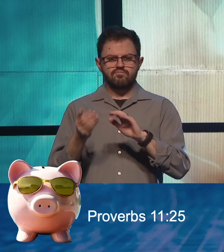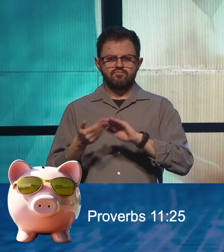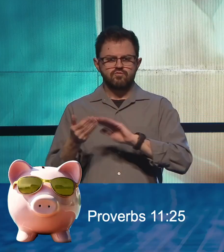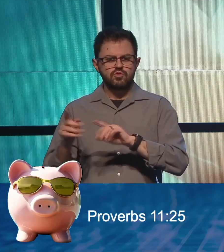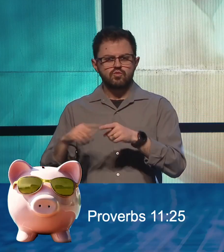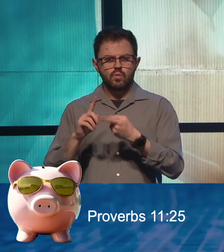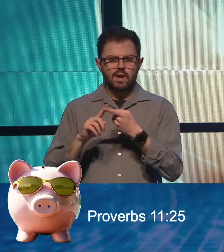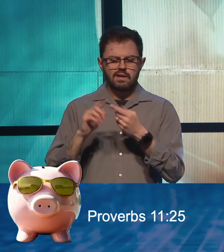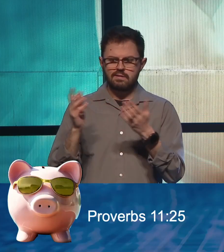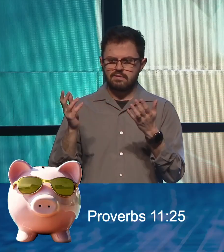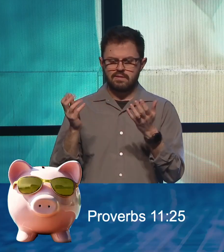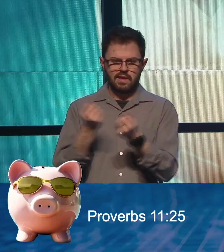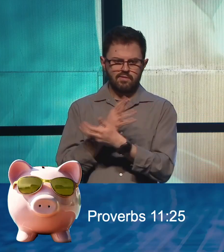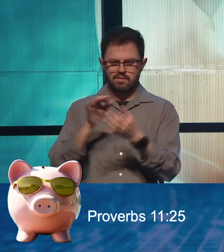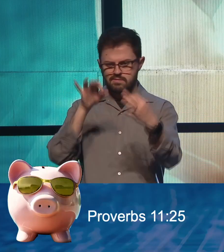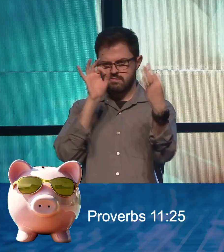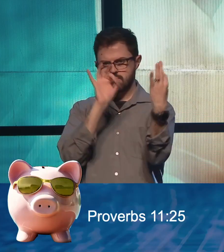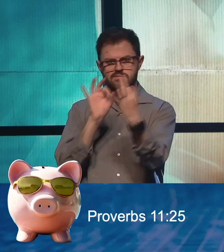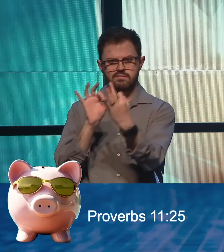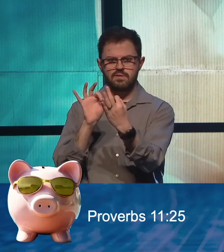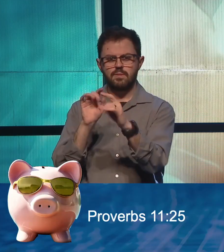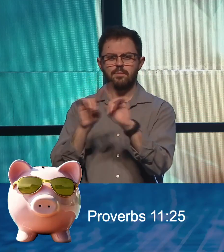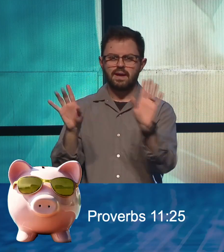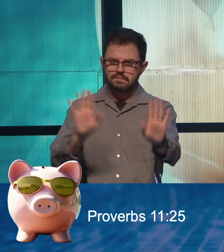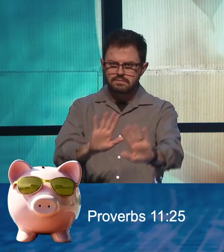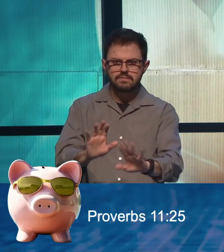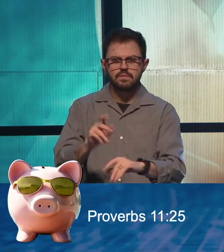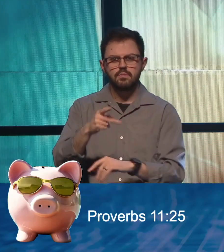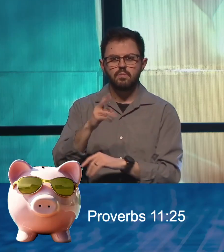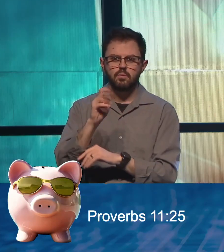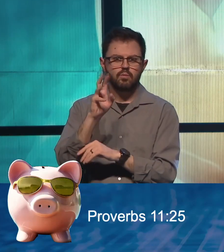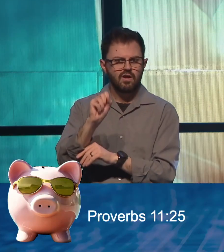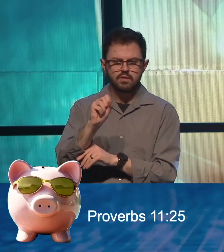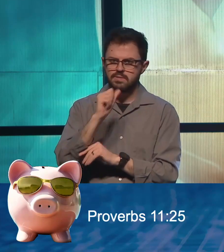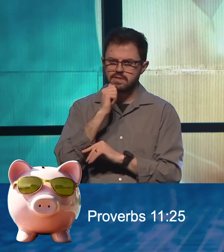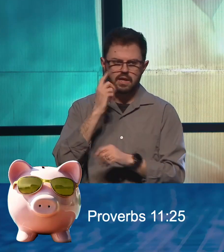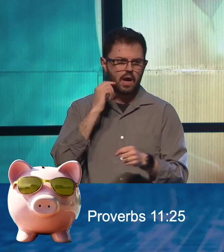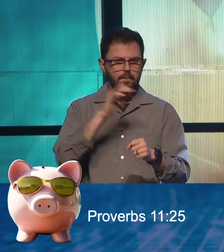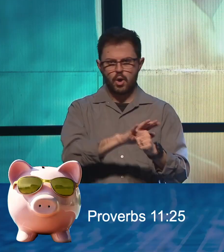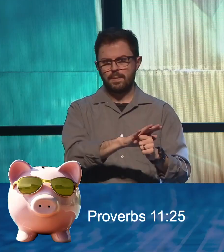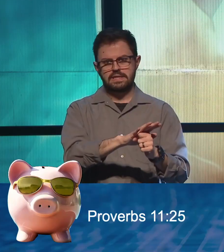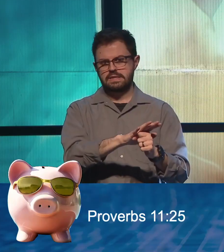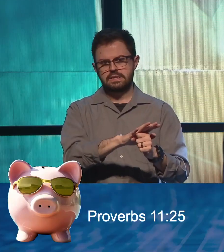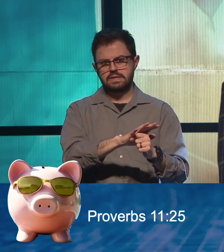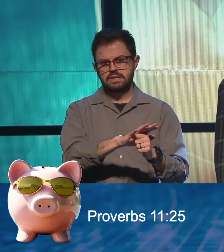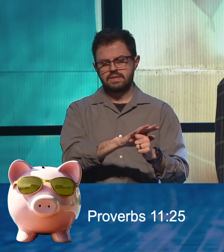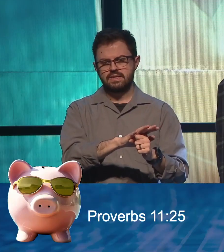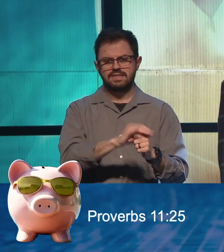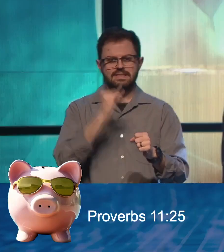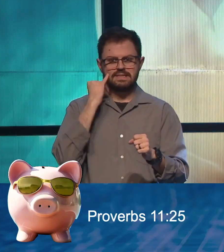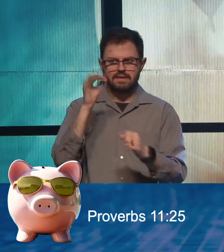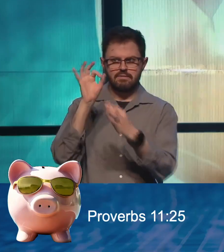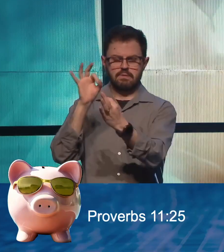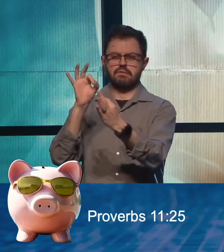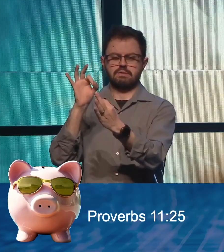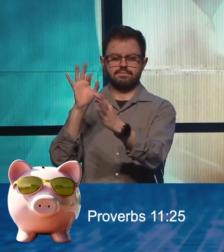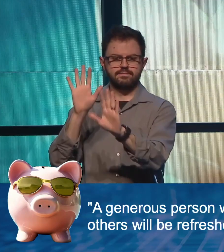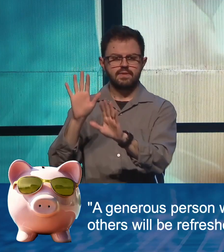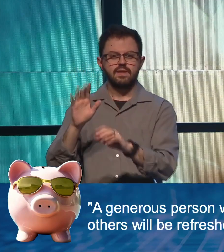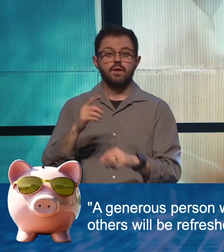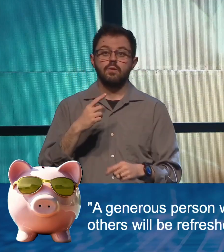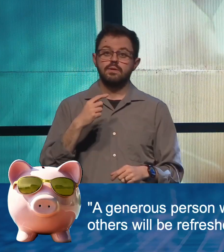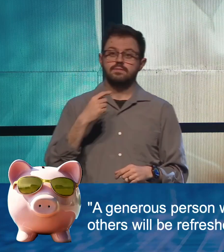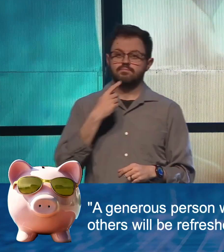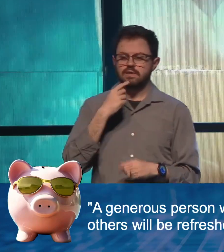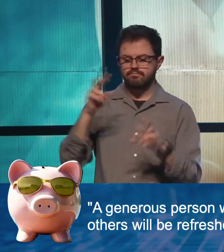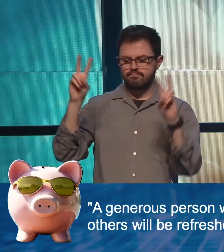wise choices, and I love it. But just remember, these aren't promises, okay? So in Proverbs chapter 11, 25, this is what it says. A generous